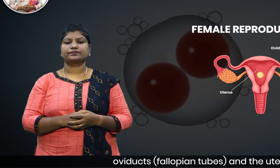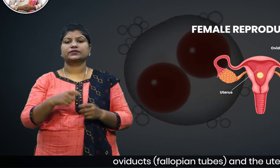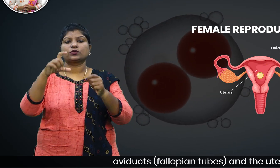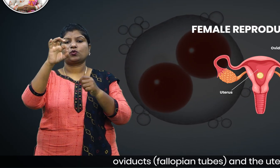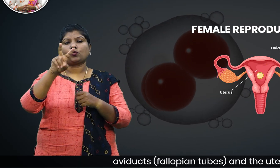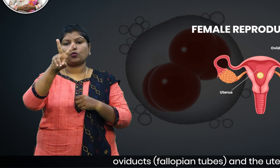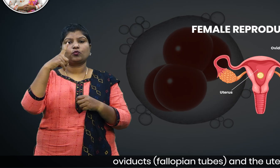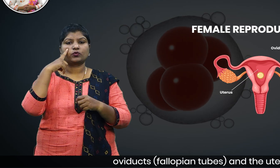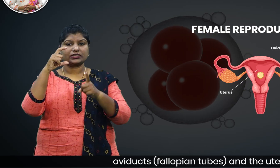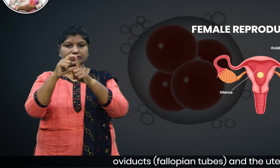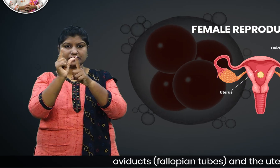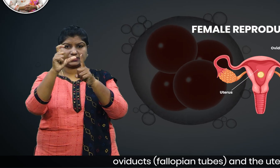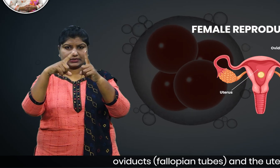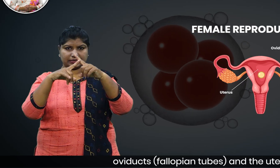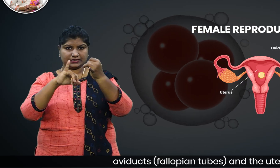oviducts